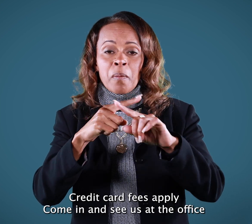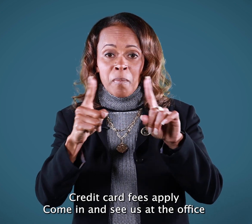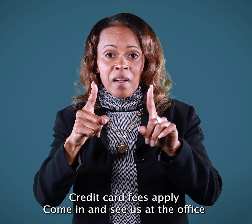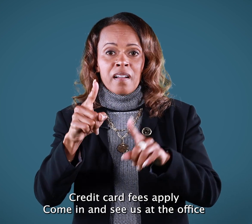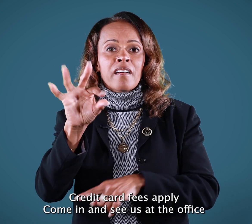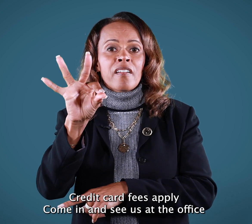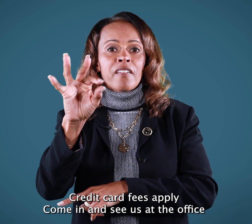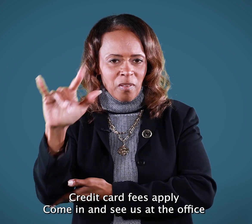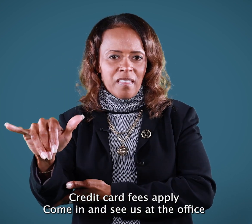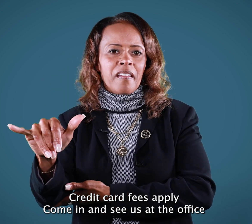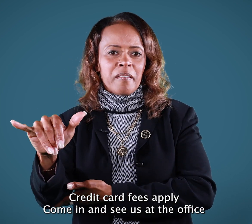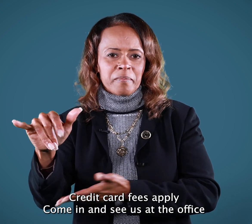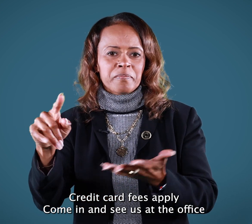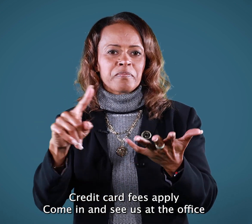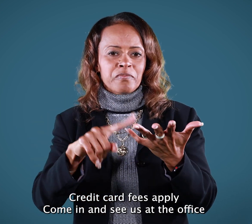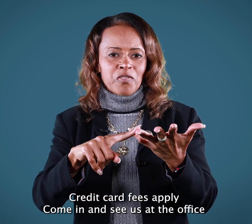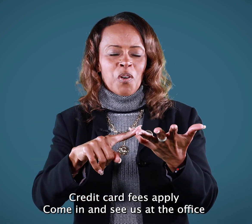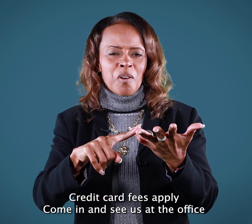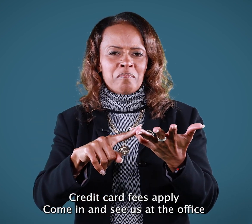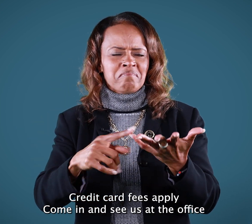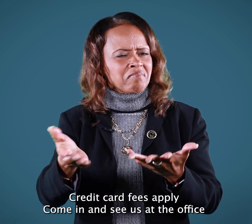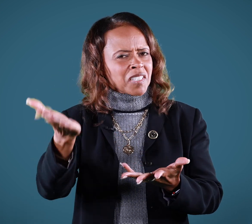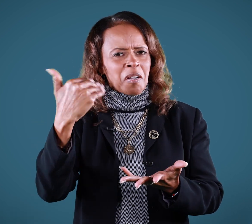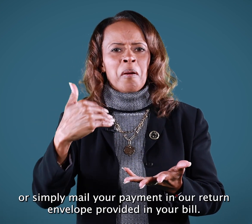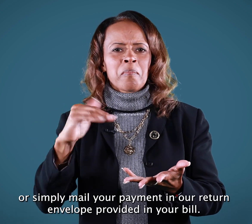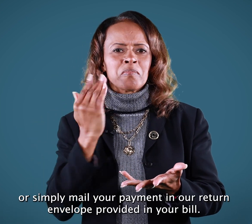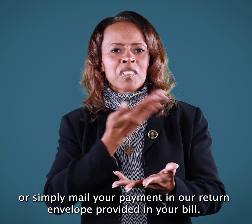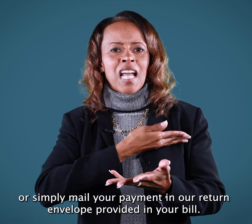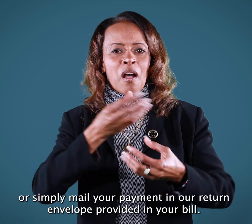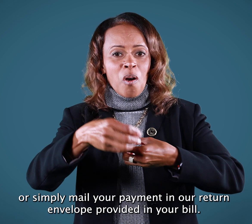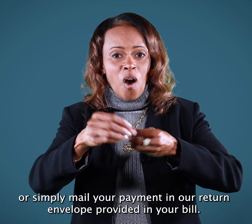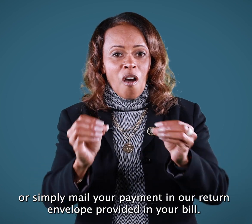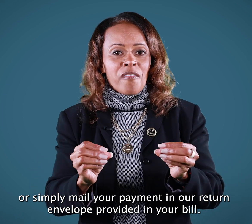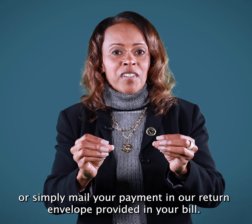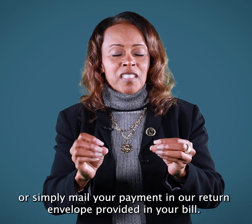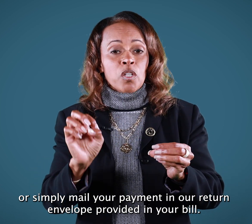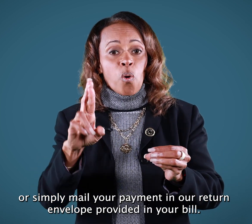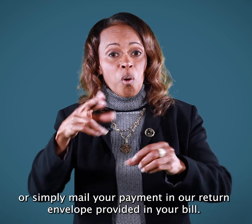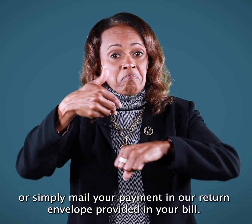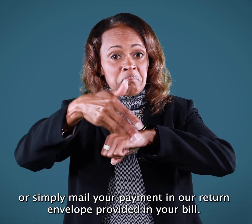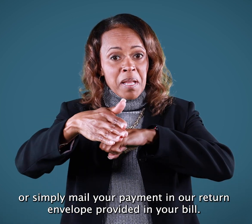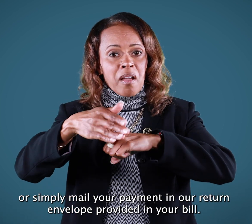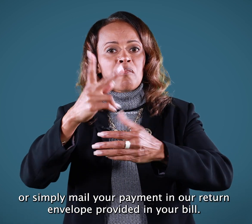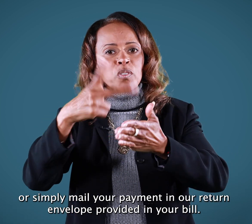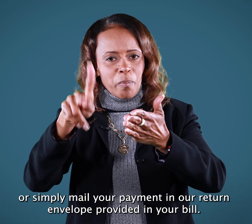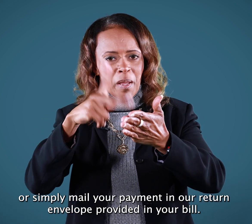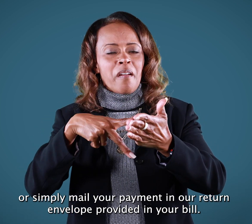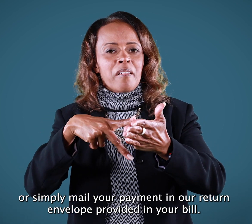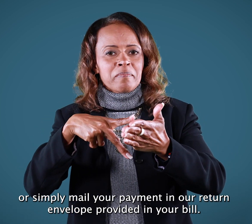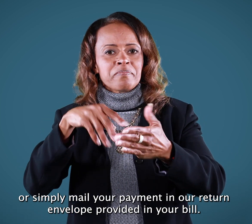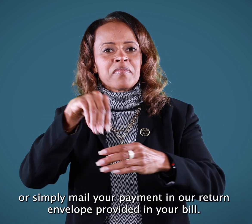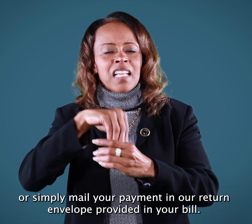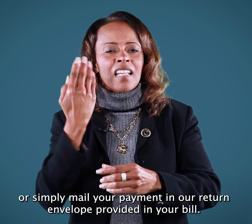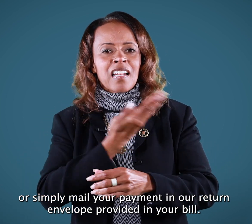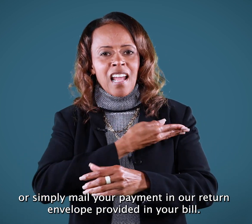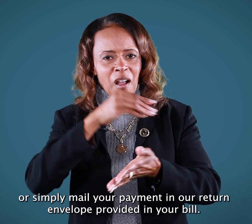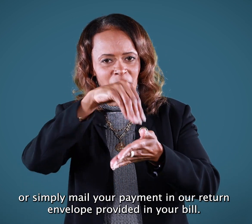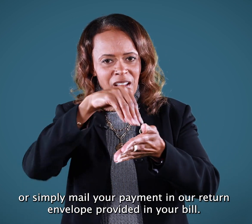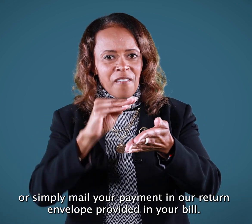apply. Come in and see us at the office or simply mail your payment in our return envelope provided in